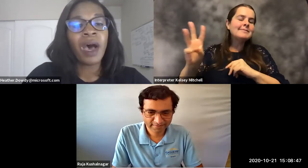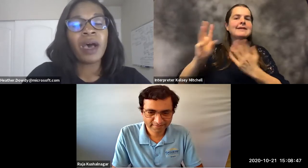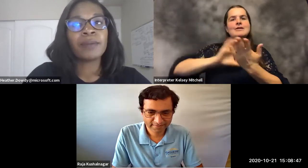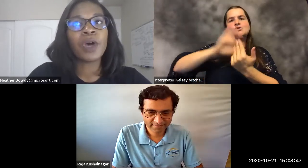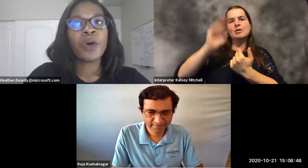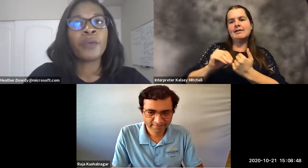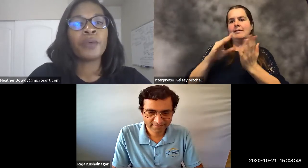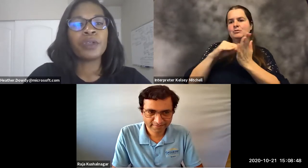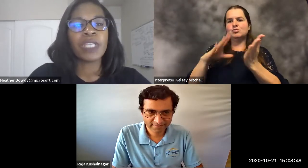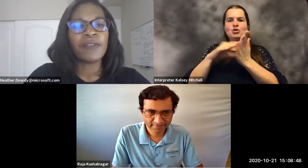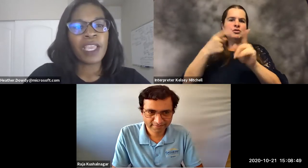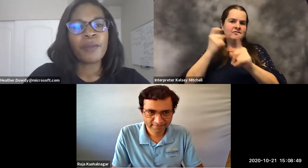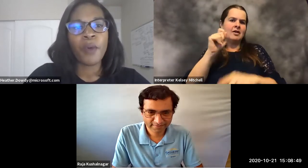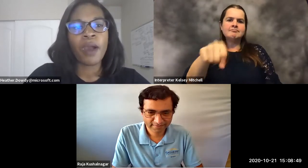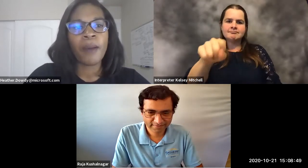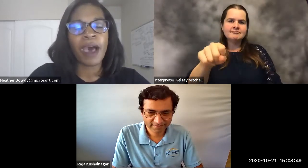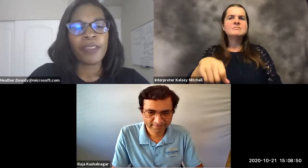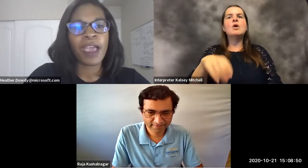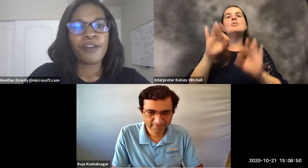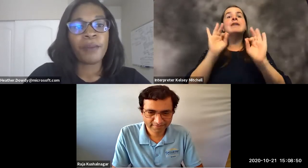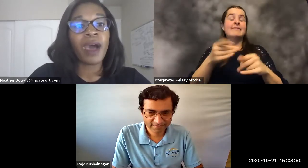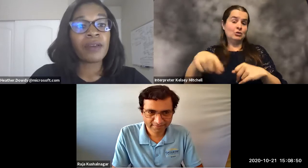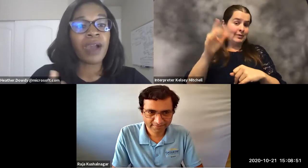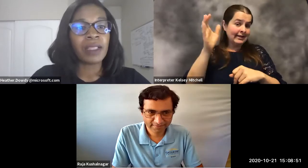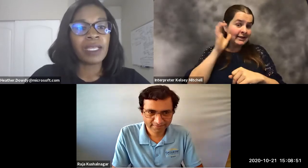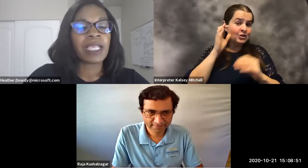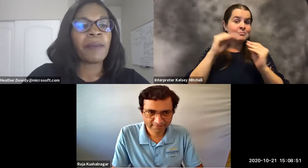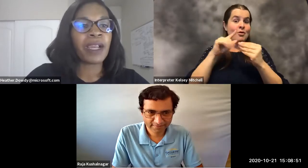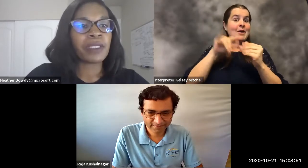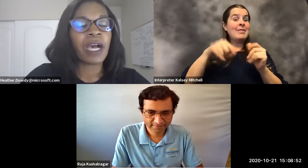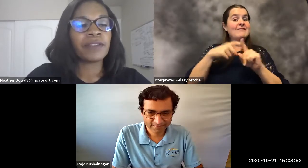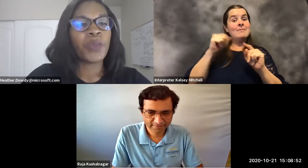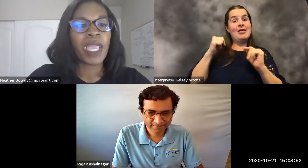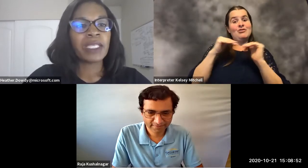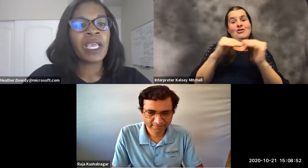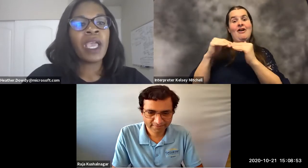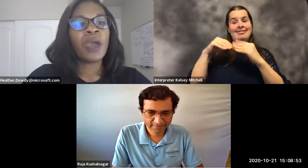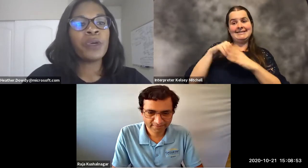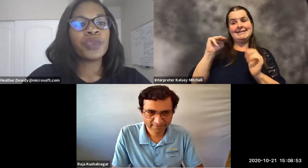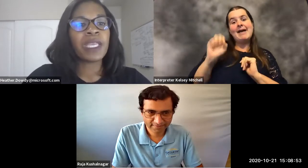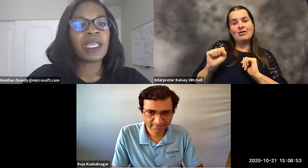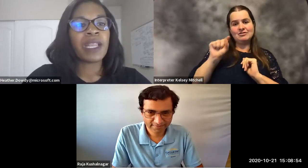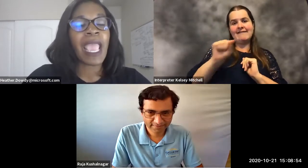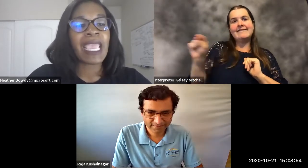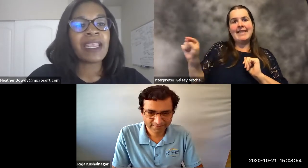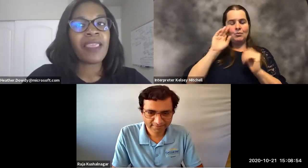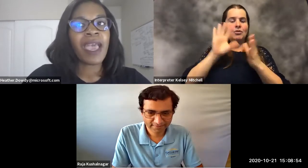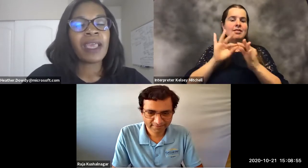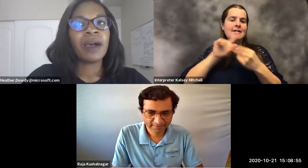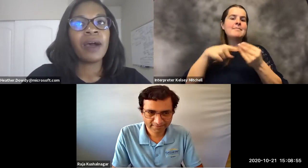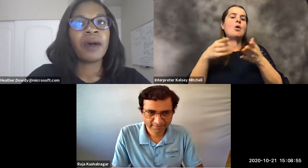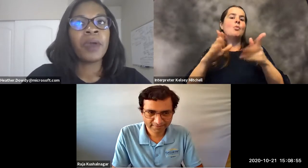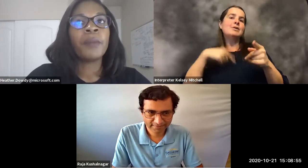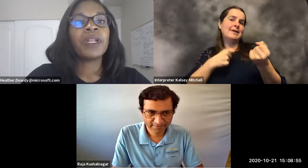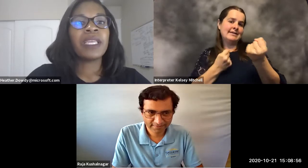from. So you'll definitely hear more about that from my other colleagues at Microsoft and ways in which we can aid in